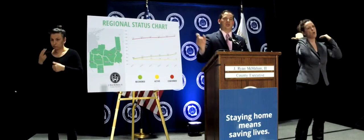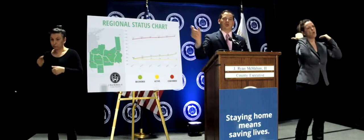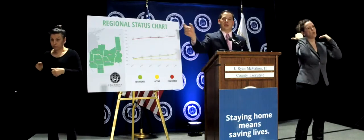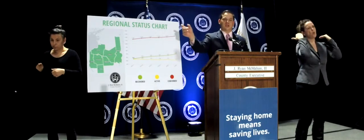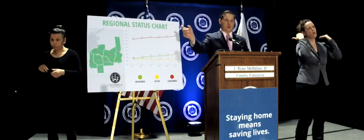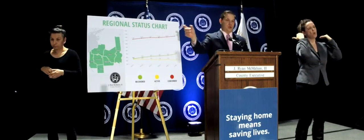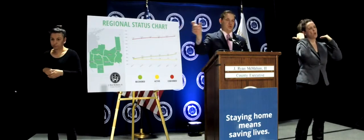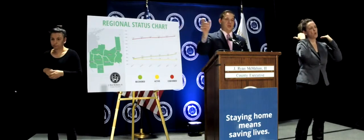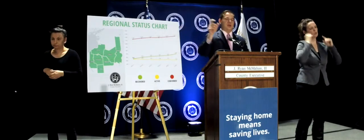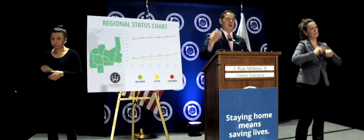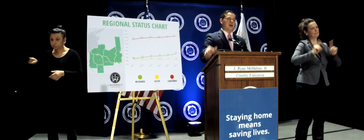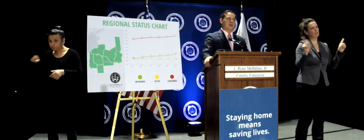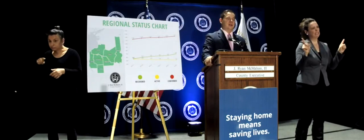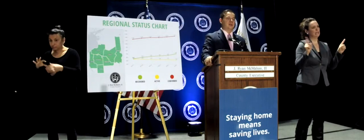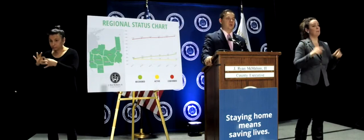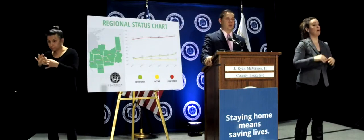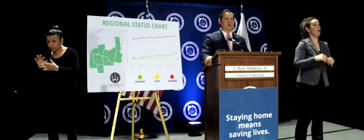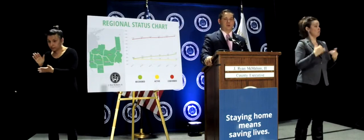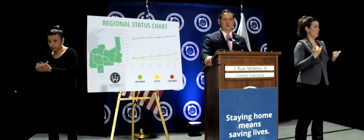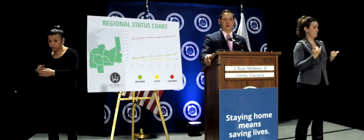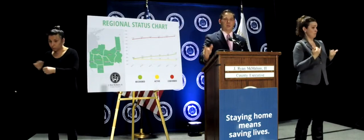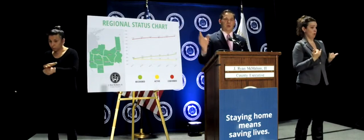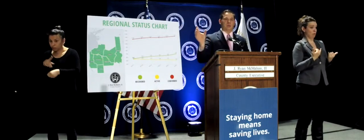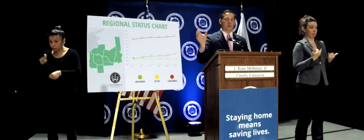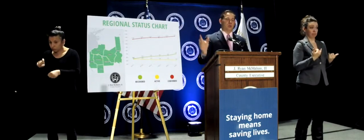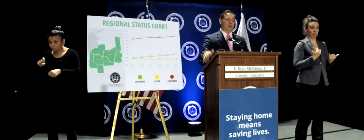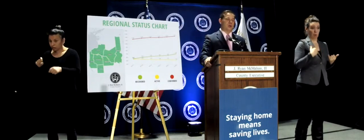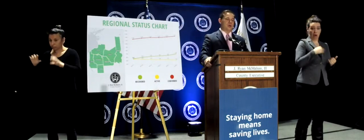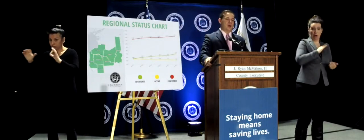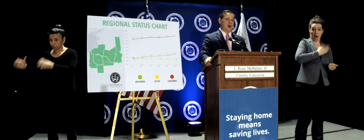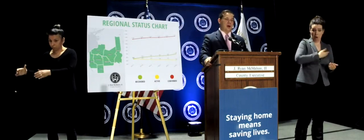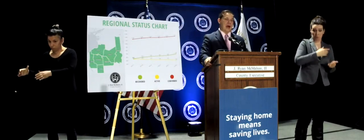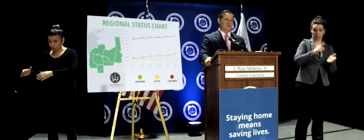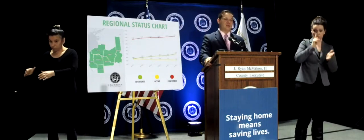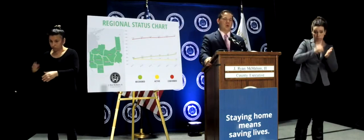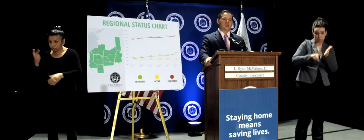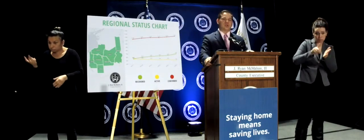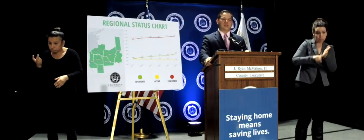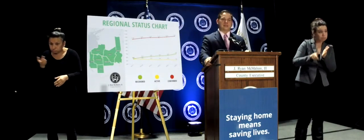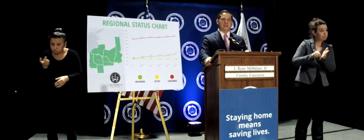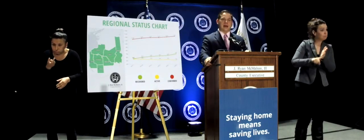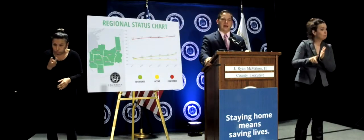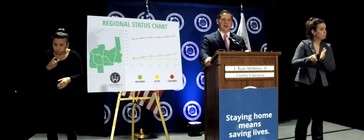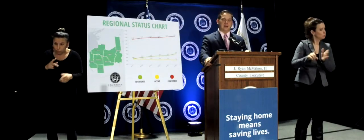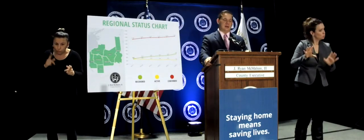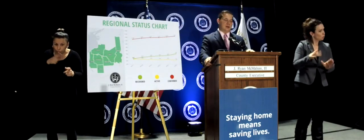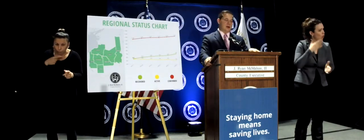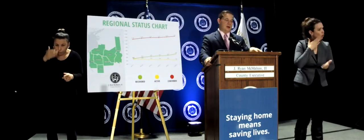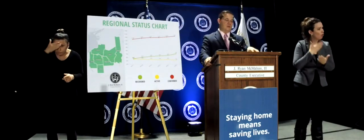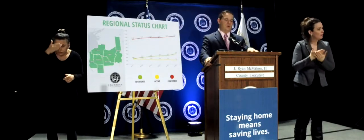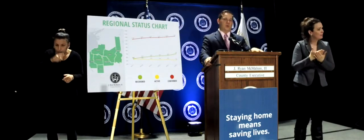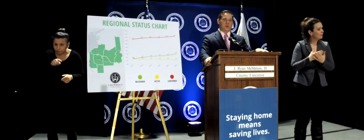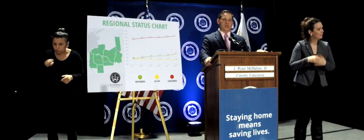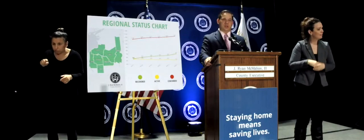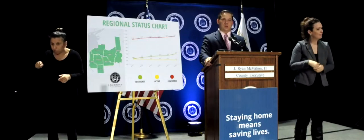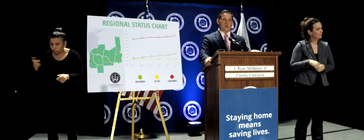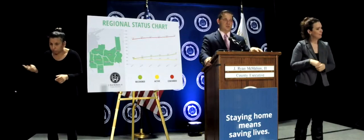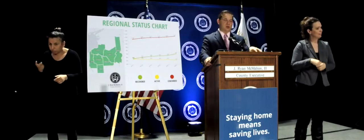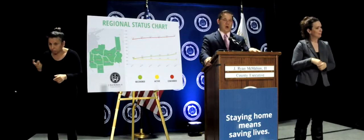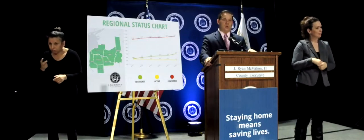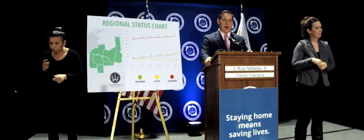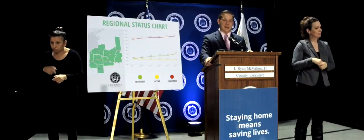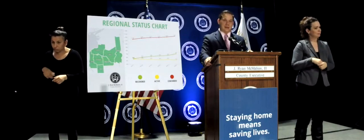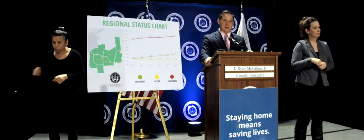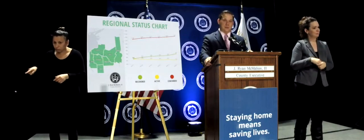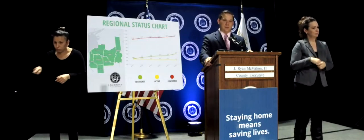or tracers that you heard the governor talking about with Bloomberg, having those things in line for the region. And